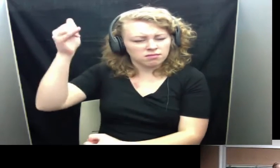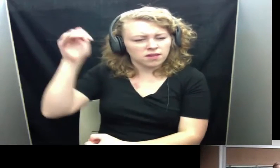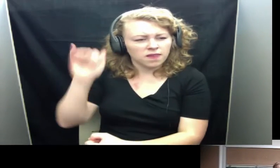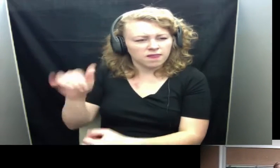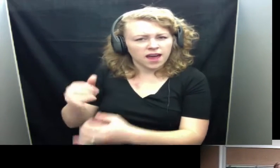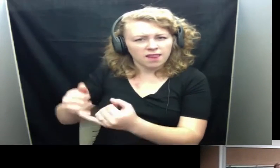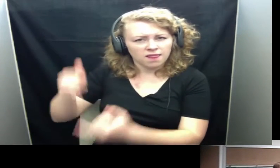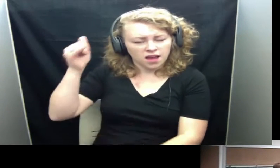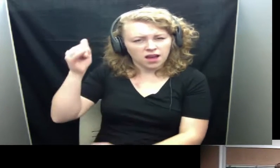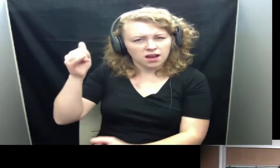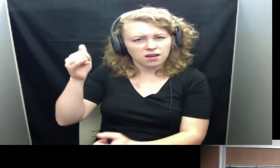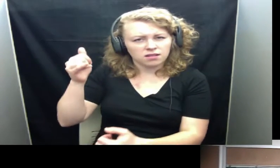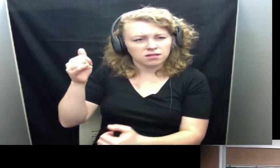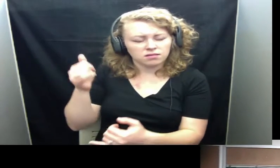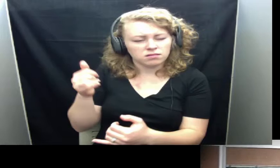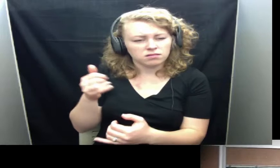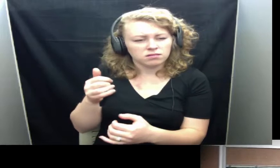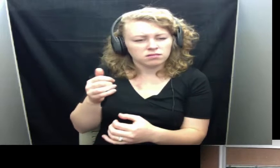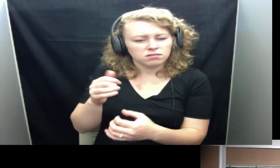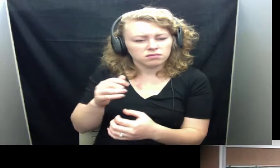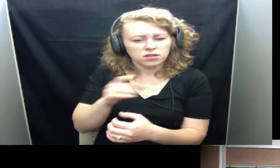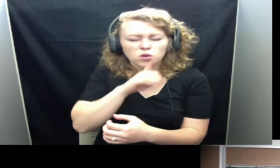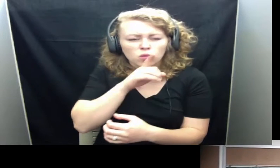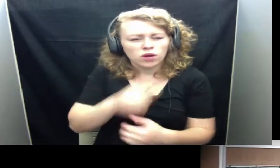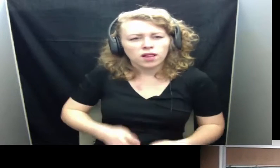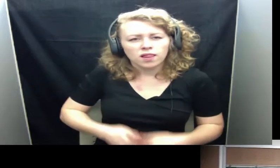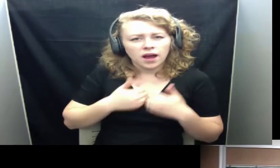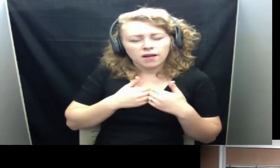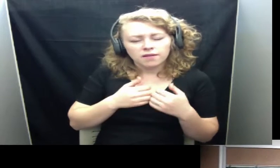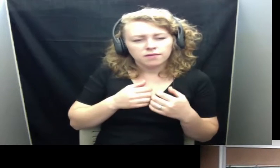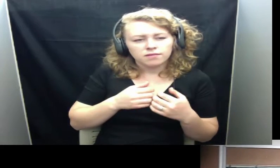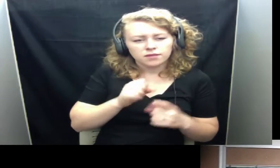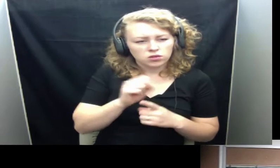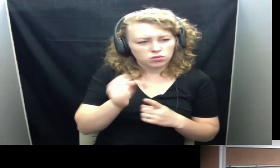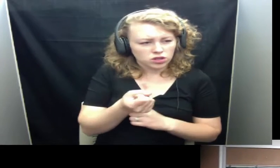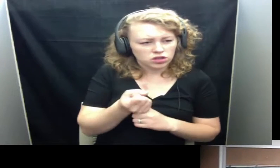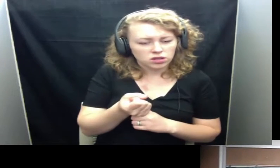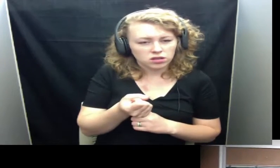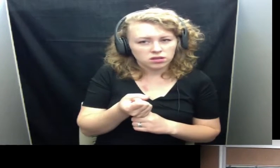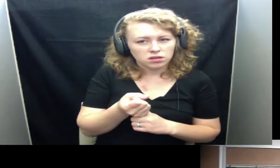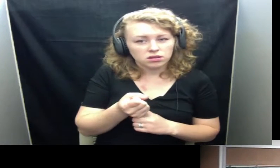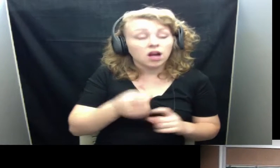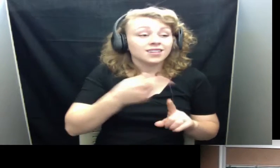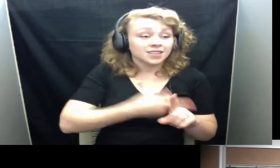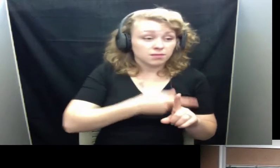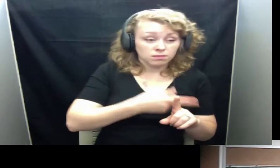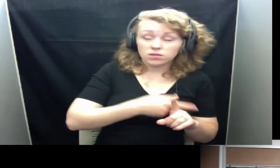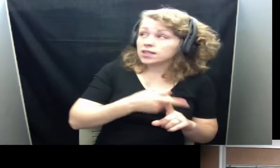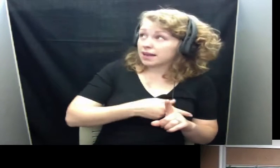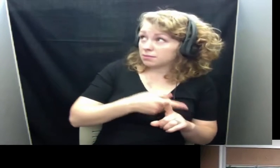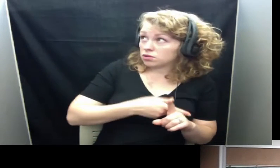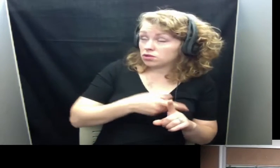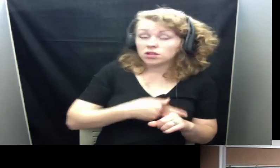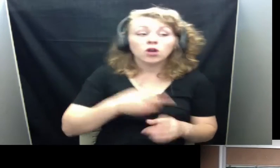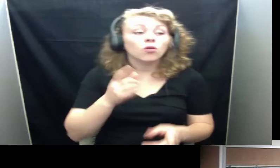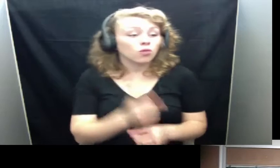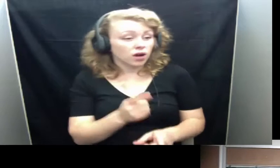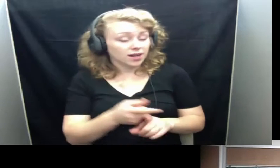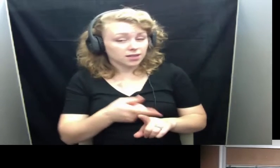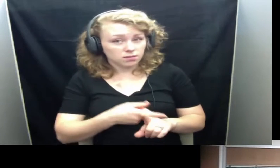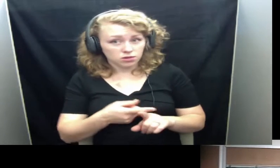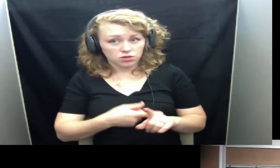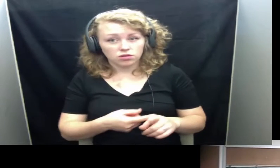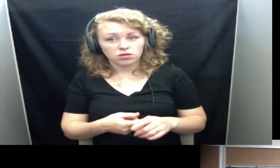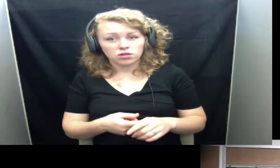pretty warm in here. That's way up to the top, and pretty soon it's going to be way down on the bottom here in Minnesota, and we'll have negative